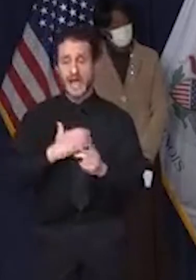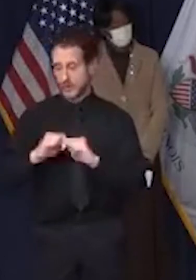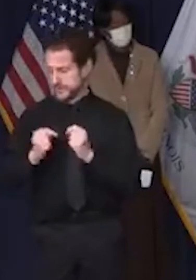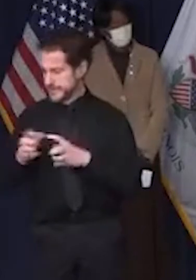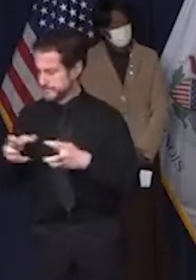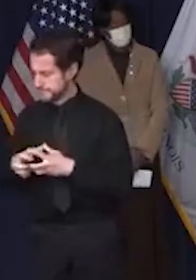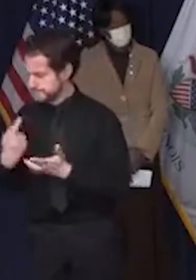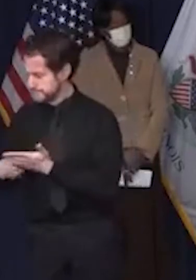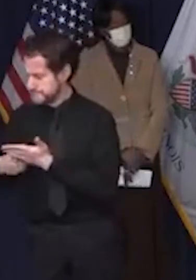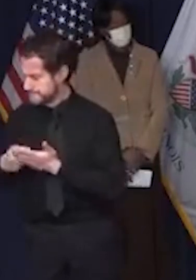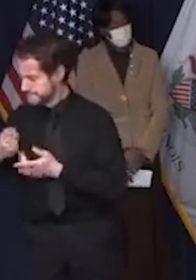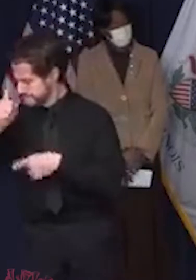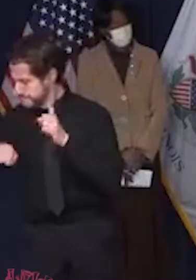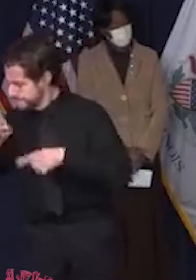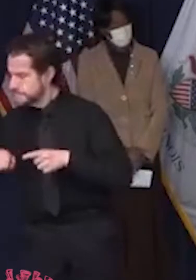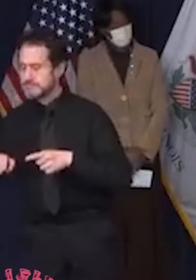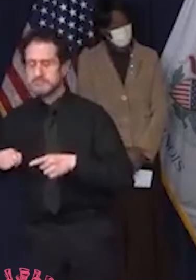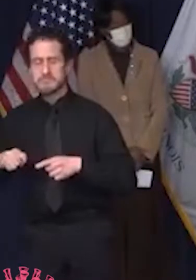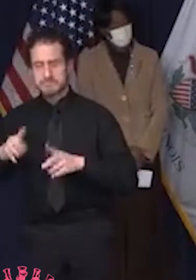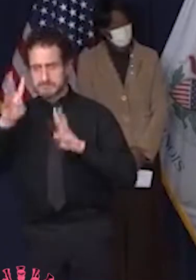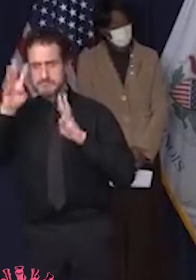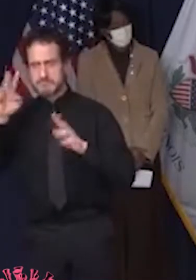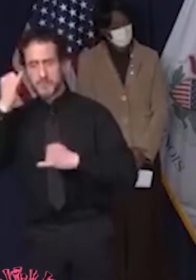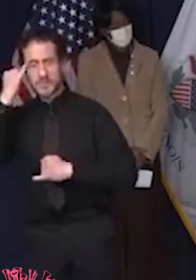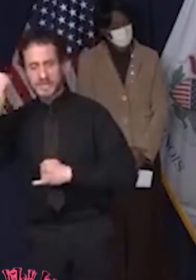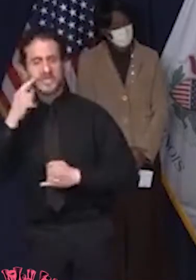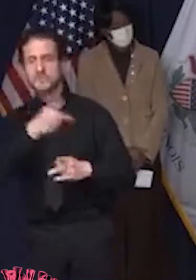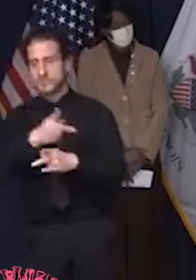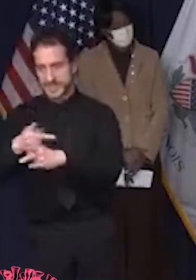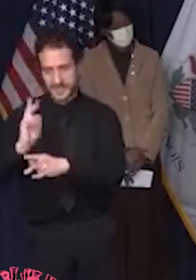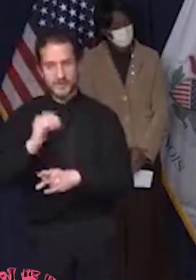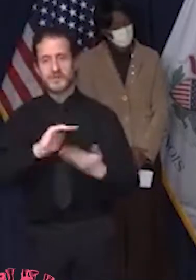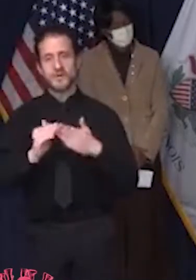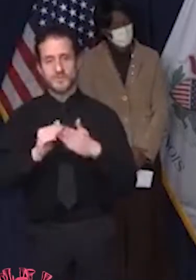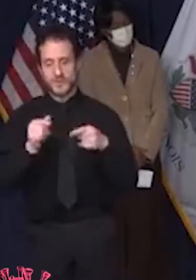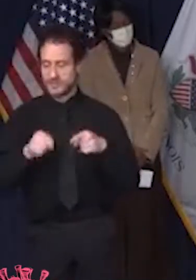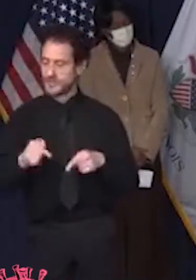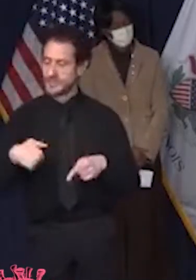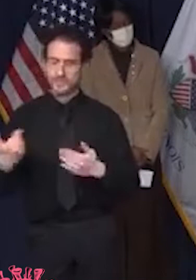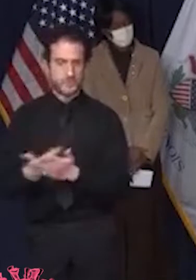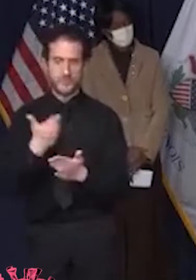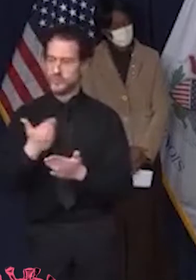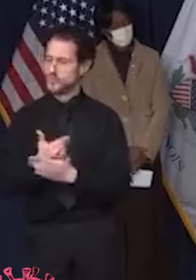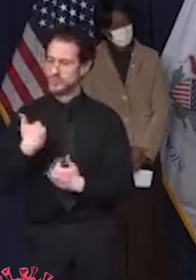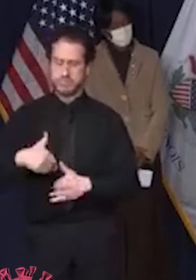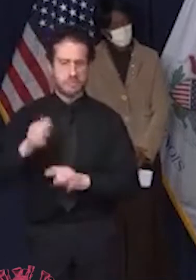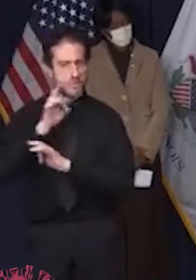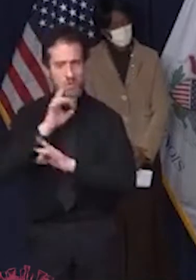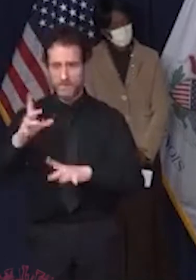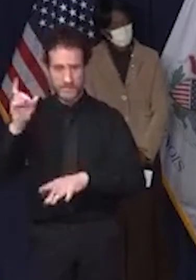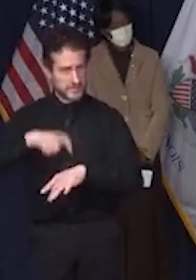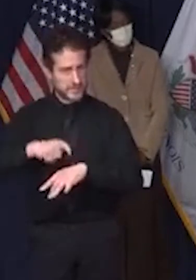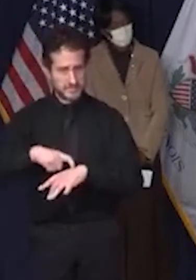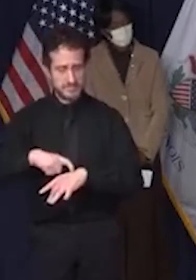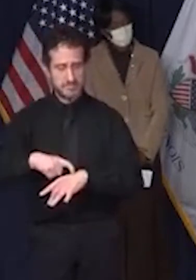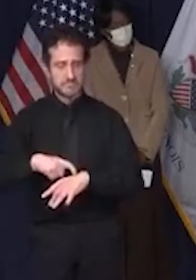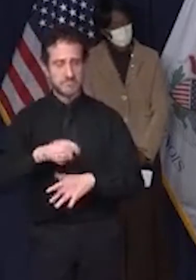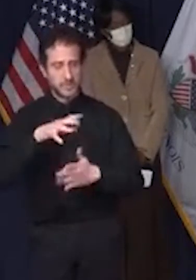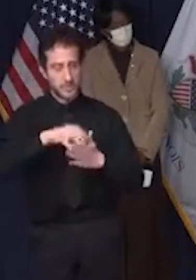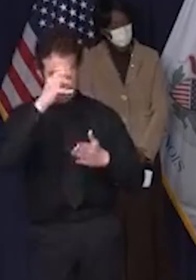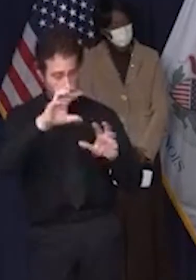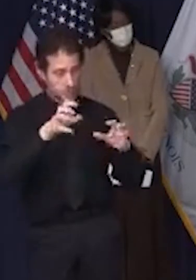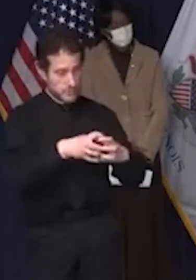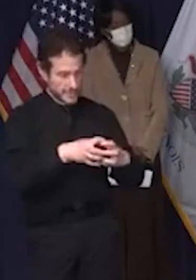of opportunities to care for our community during this unprecedented time. Students, families,